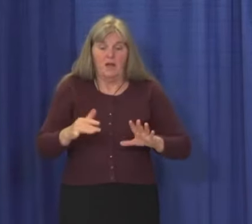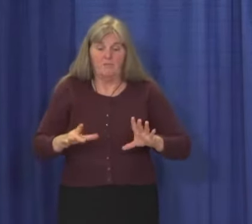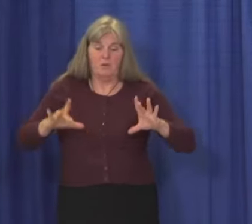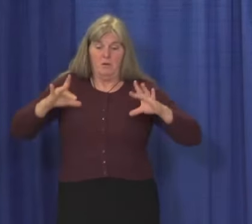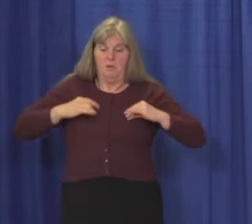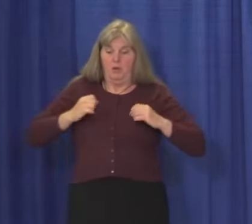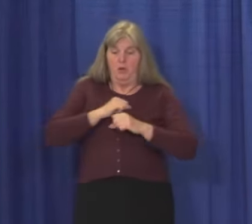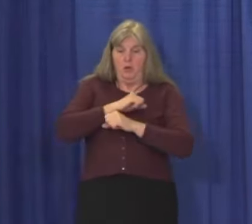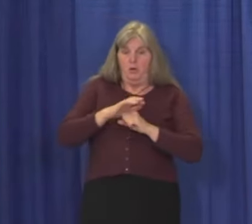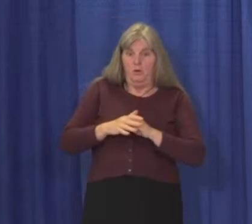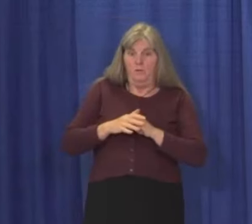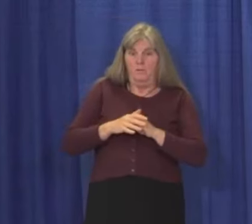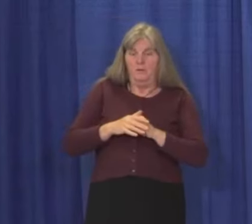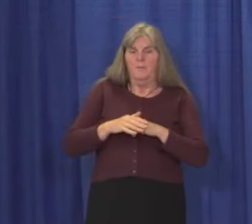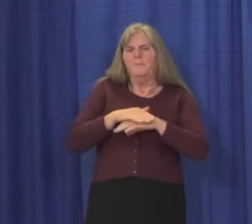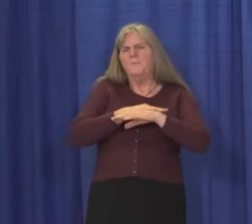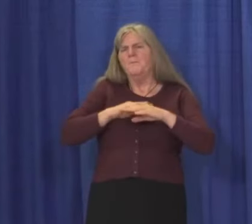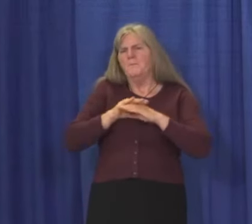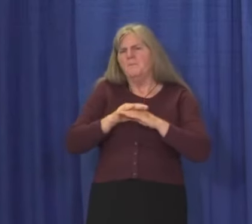quickly.